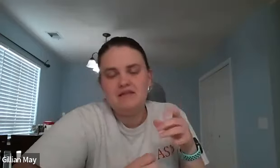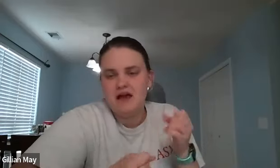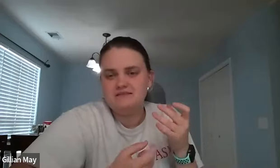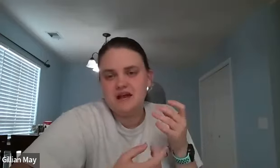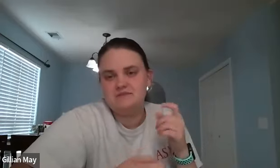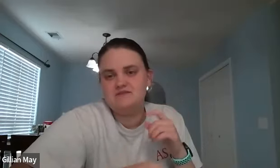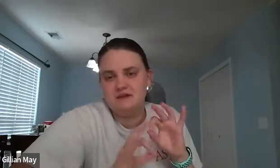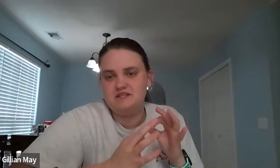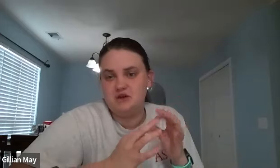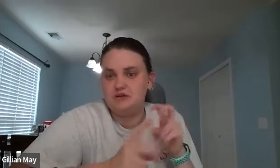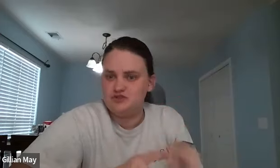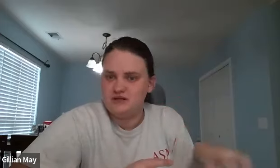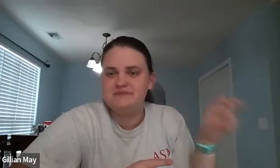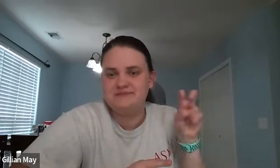lot of times families go on trips.